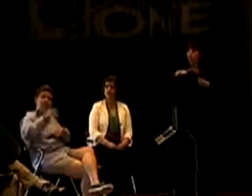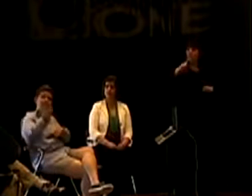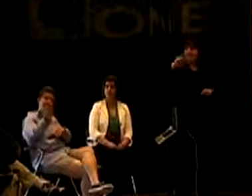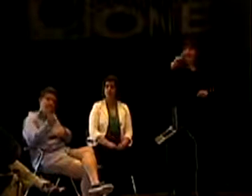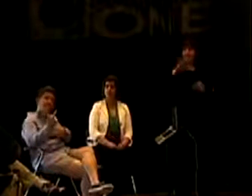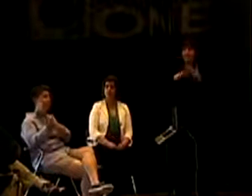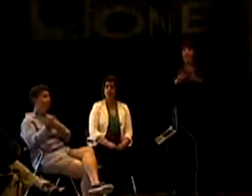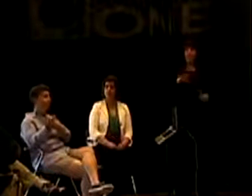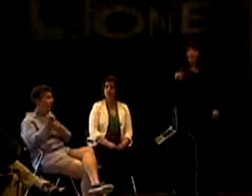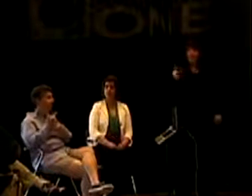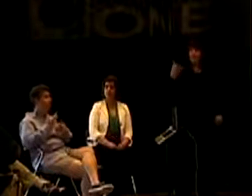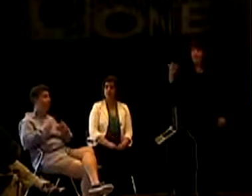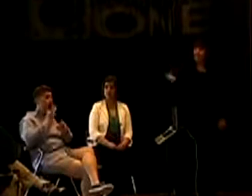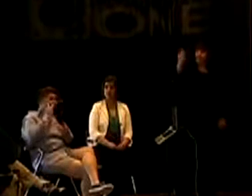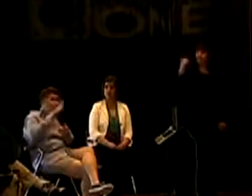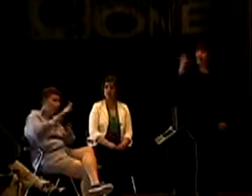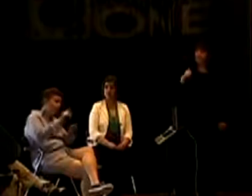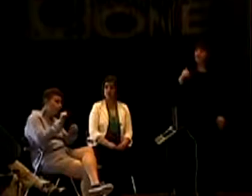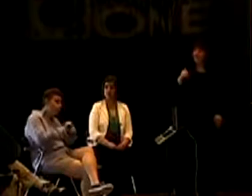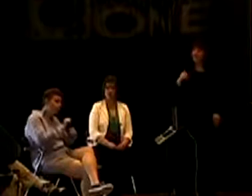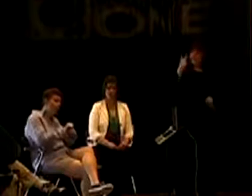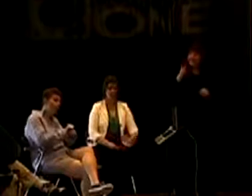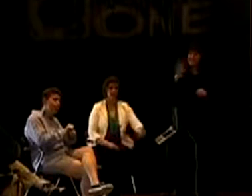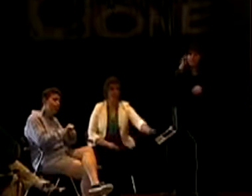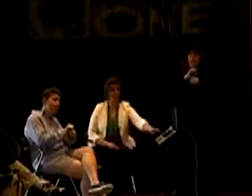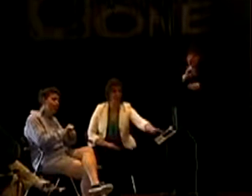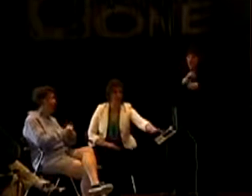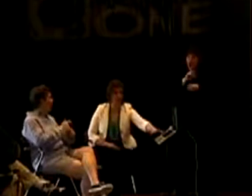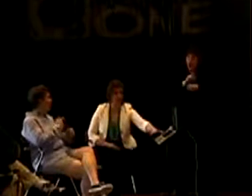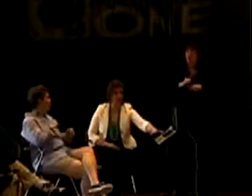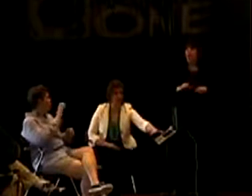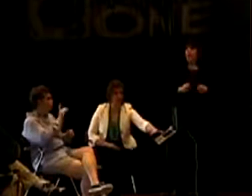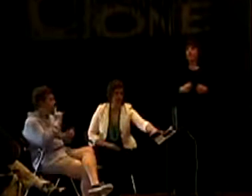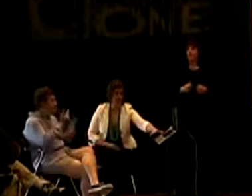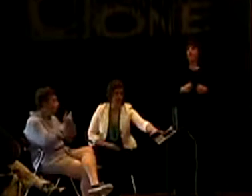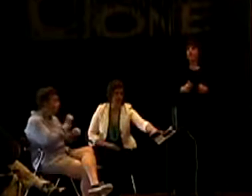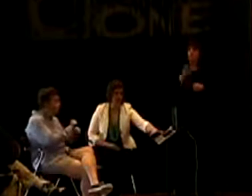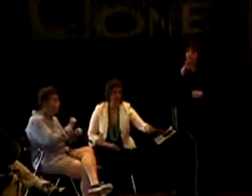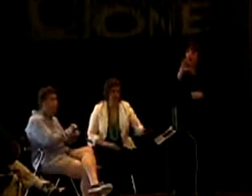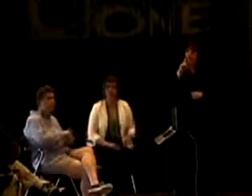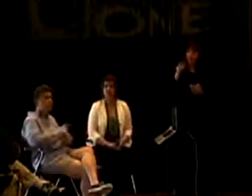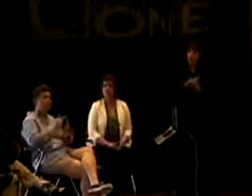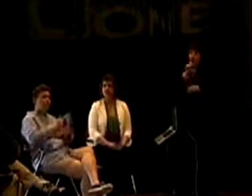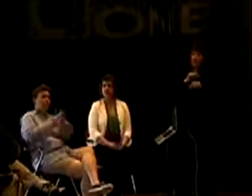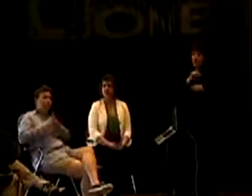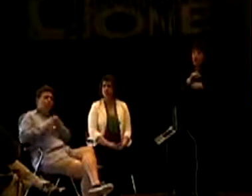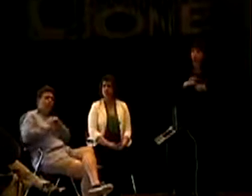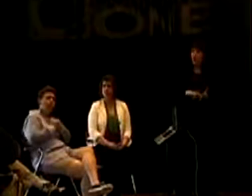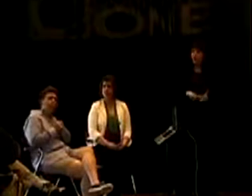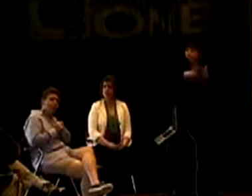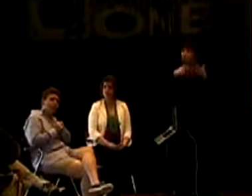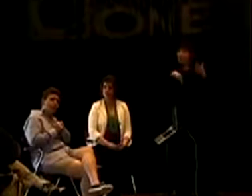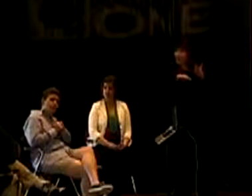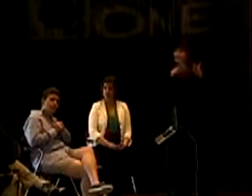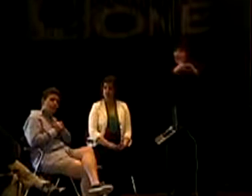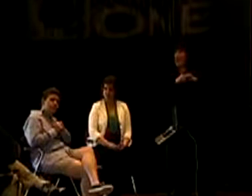It's only when they can fully open the doors to the deaf community, when it's a two-way street,